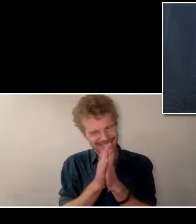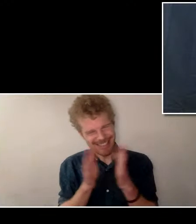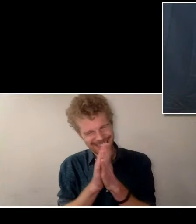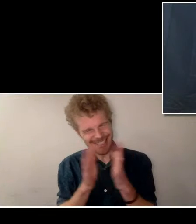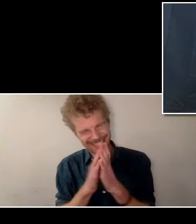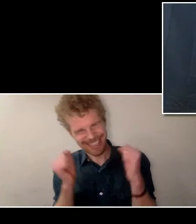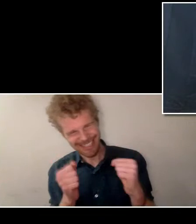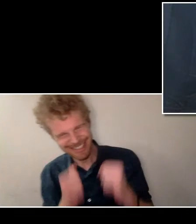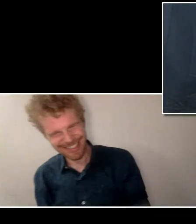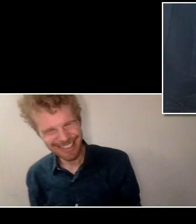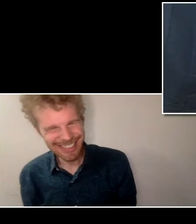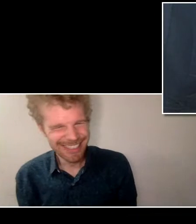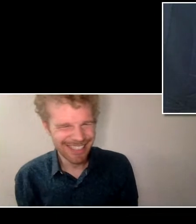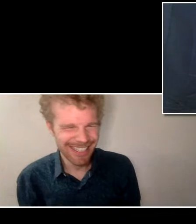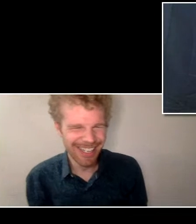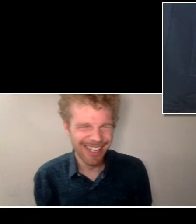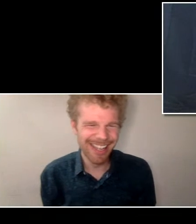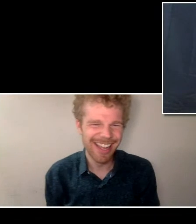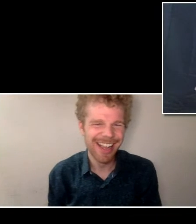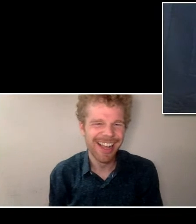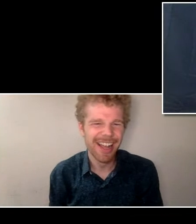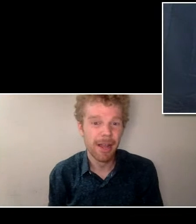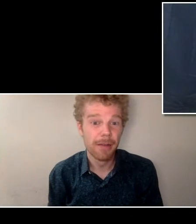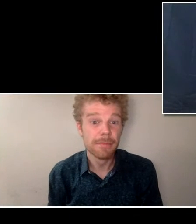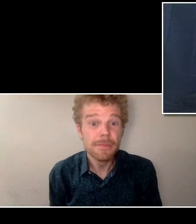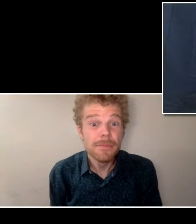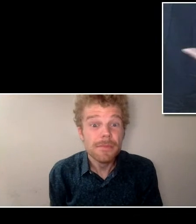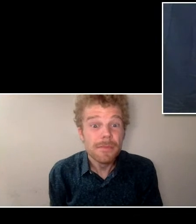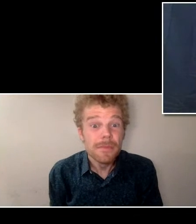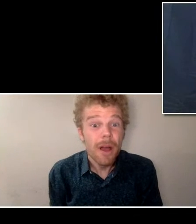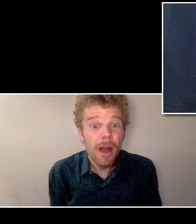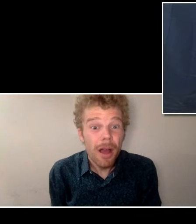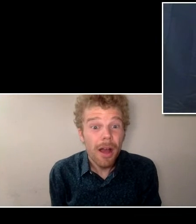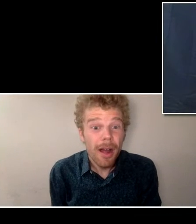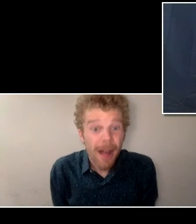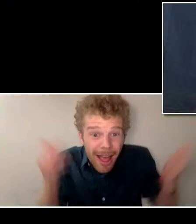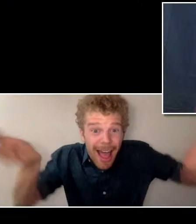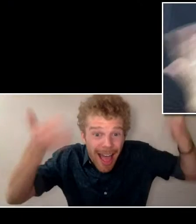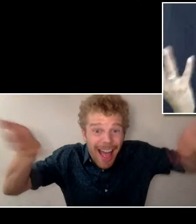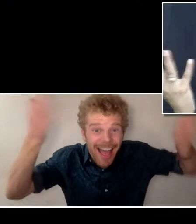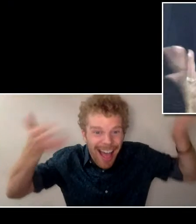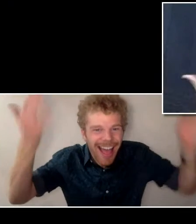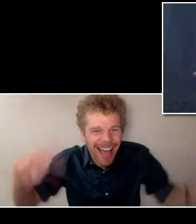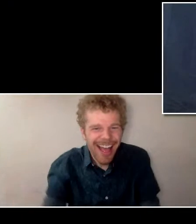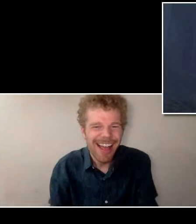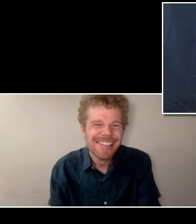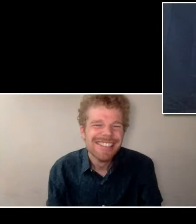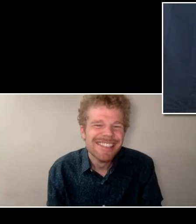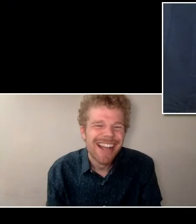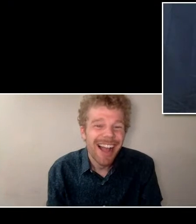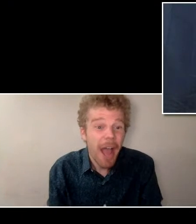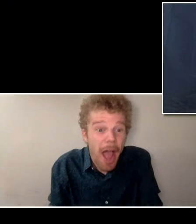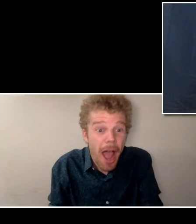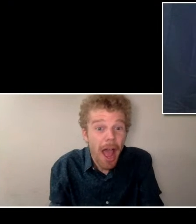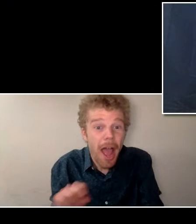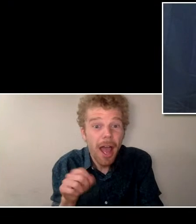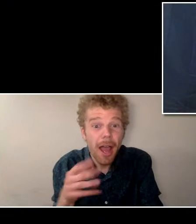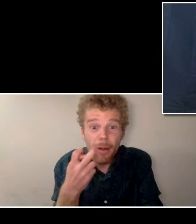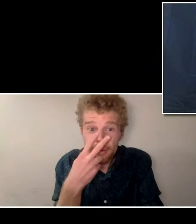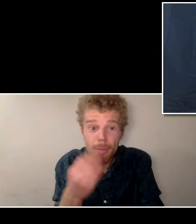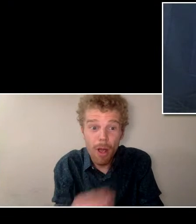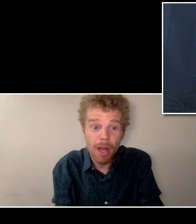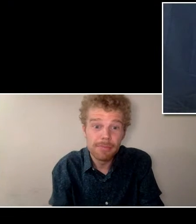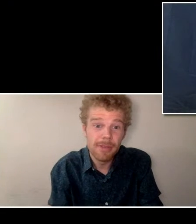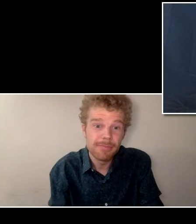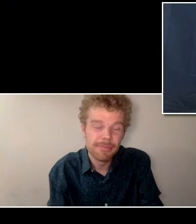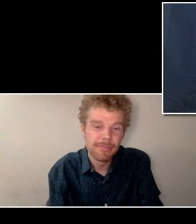from your presentation and more motivated now to get involved, maybe on a state level. That's I don't know. Great. Maybe yes,